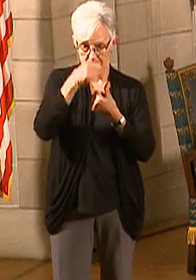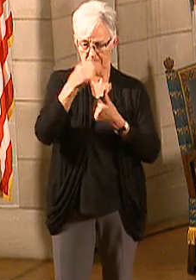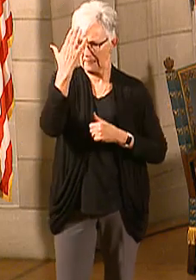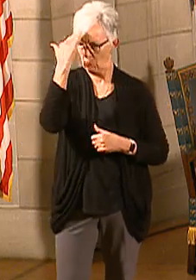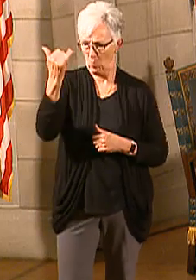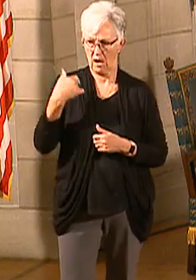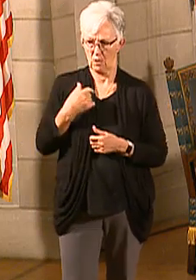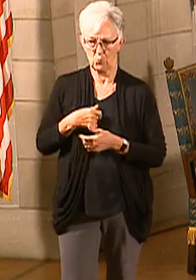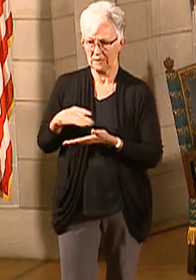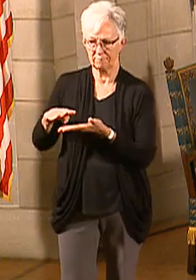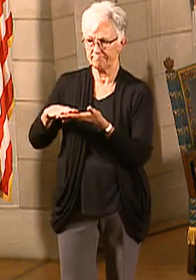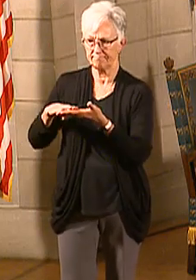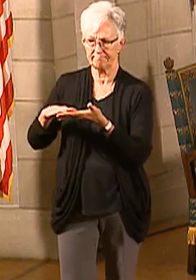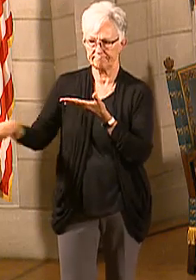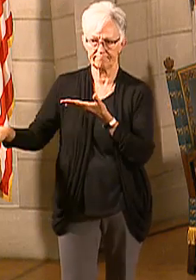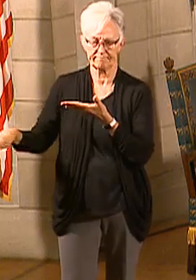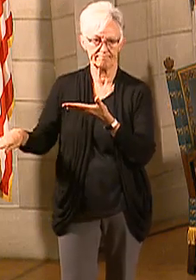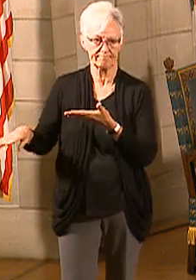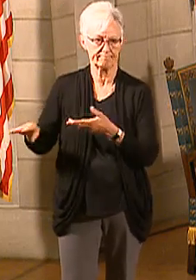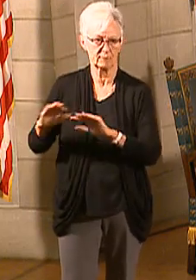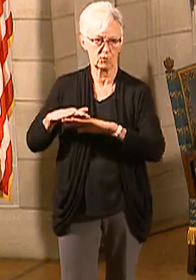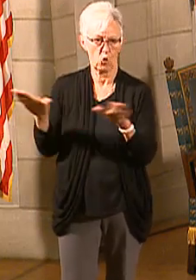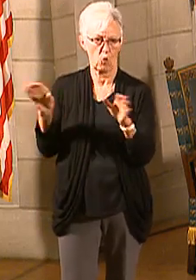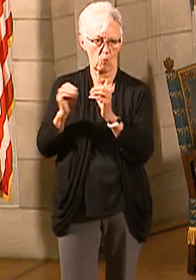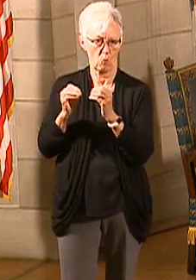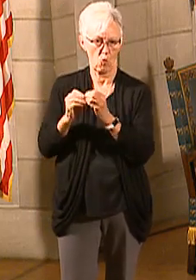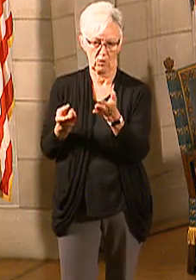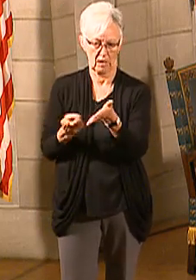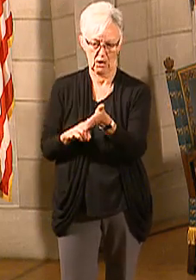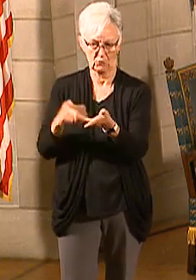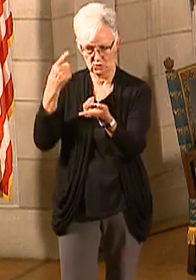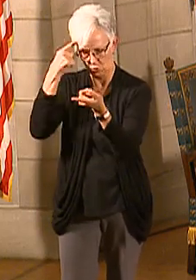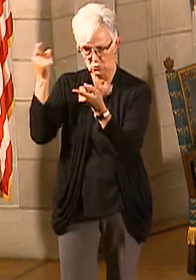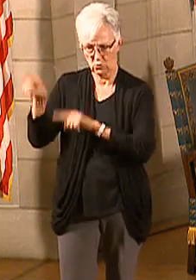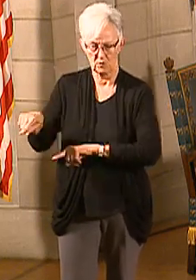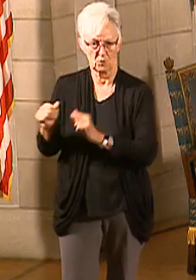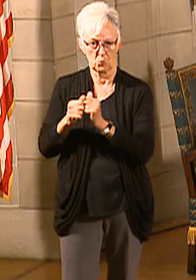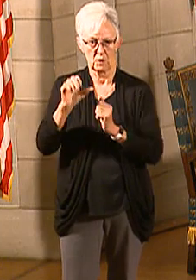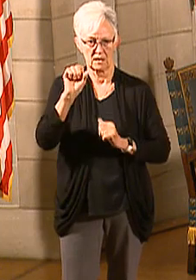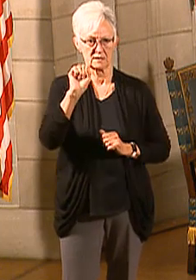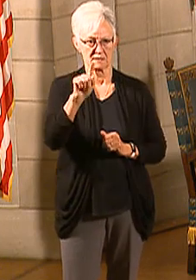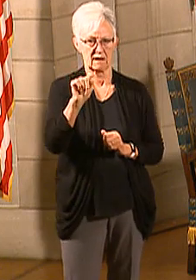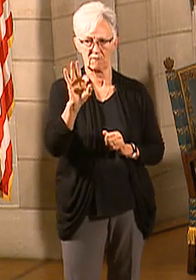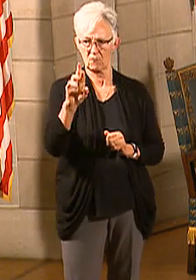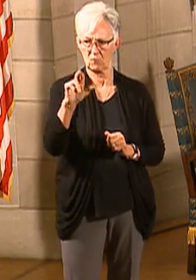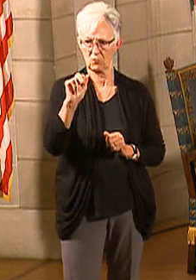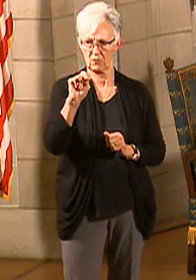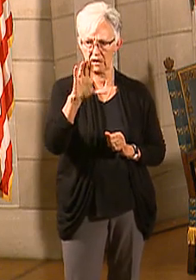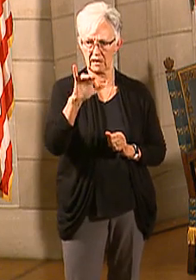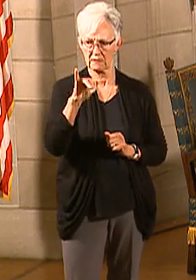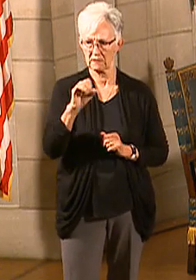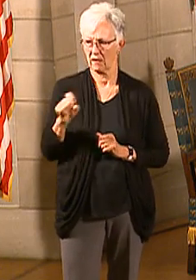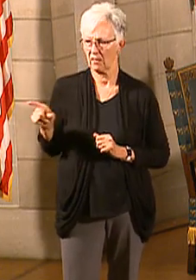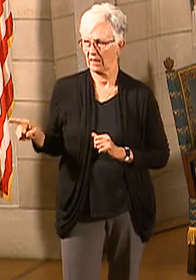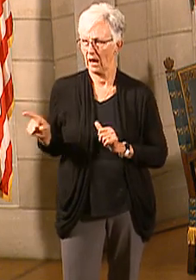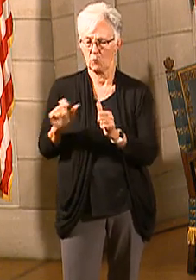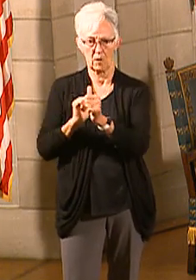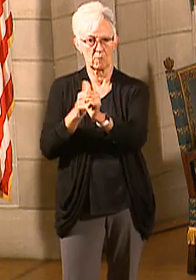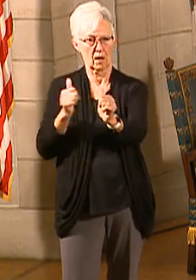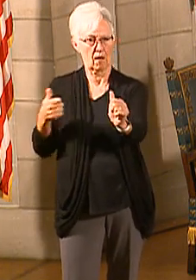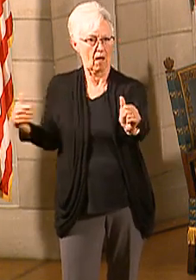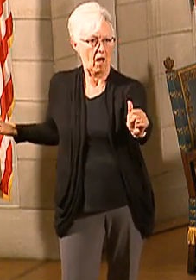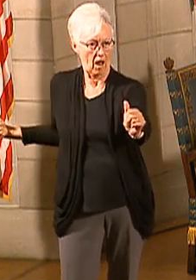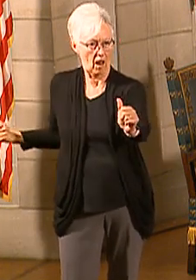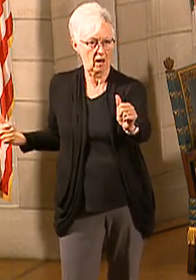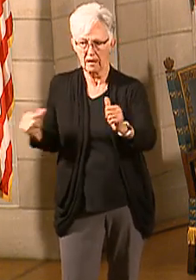contract with St. Francis is because they were doing such a poor job of keeping up with that hiring case managers. So we started